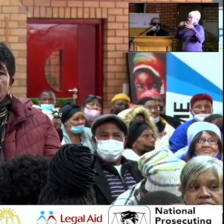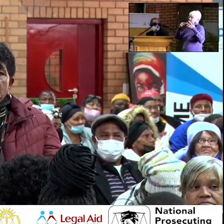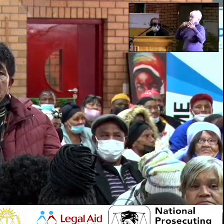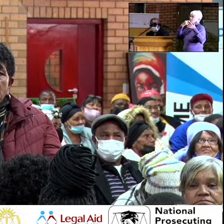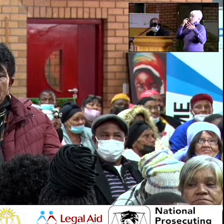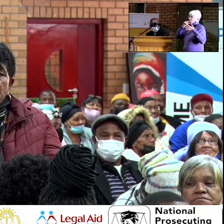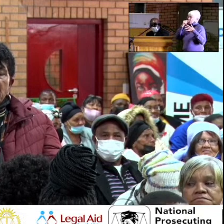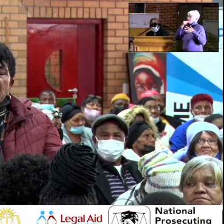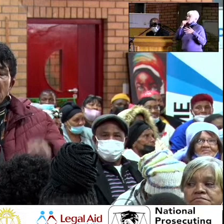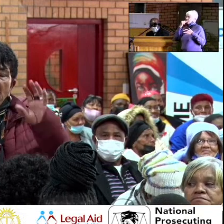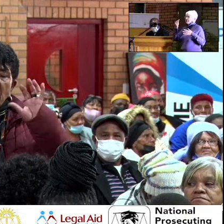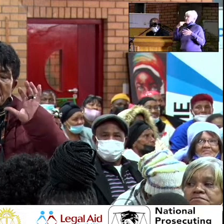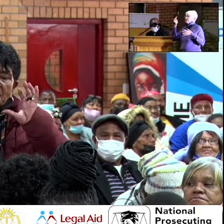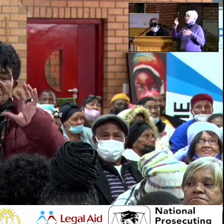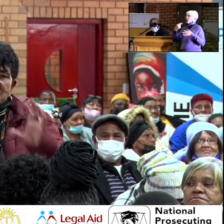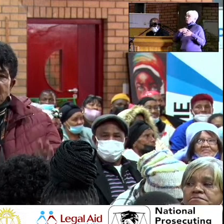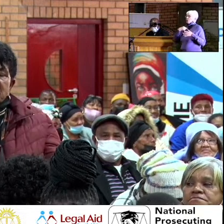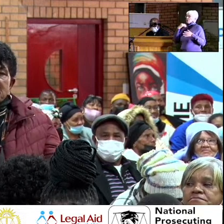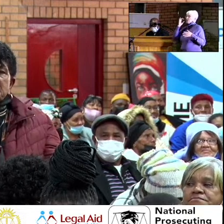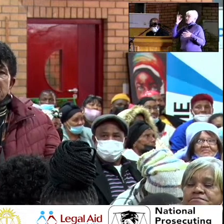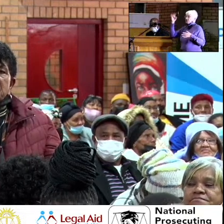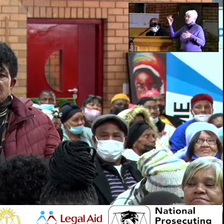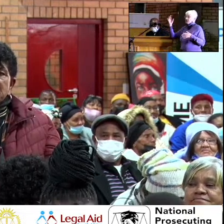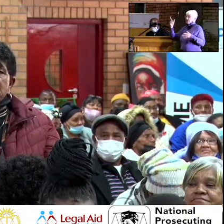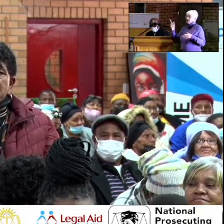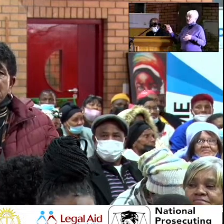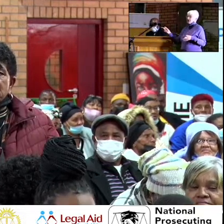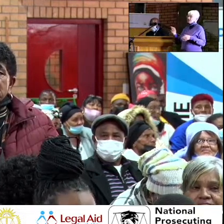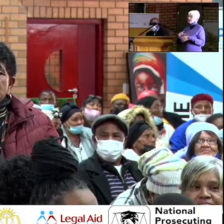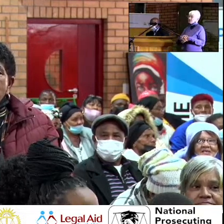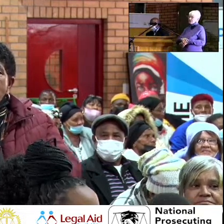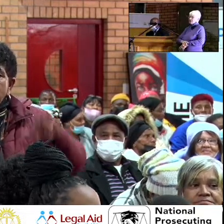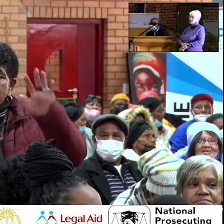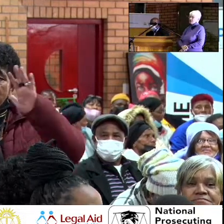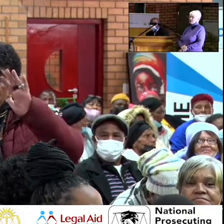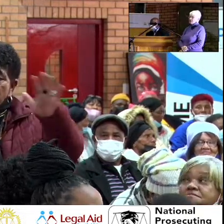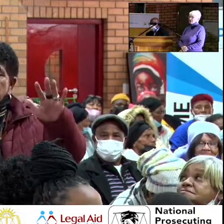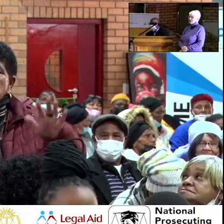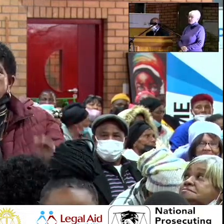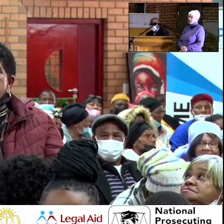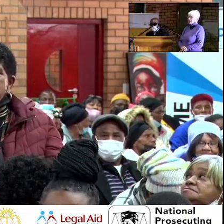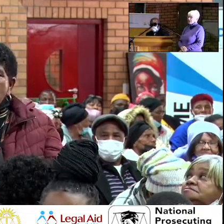Forum, right? And my concern is actually the seniors. I